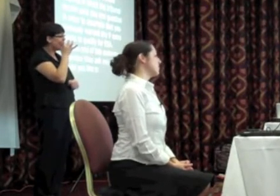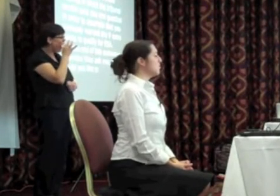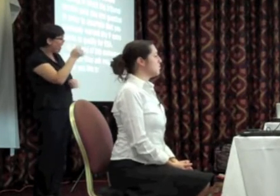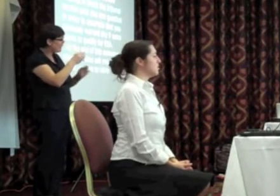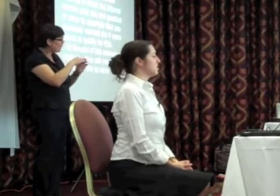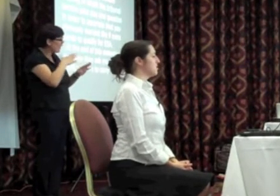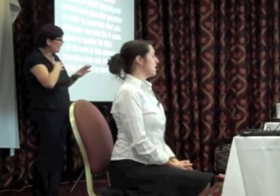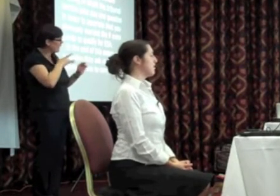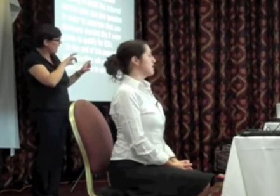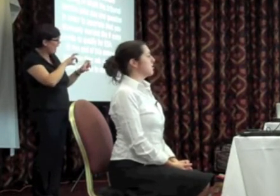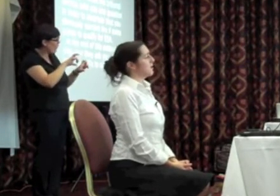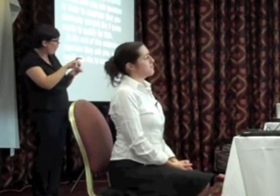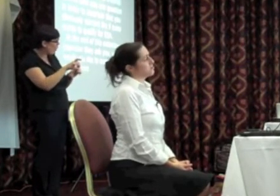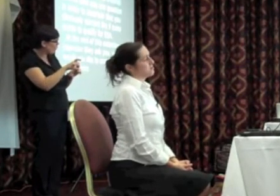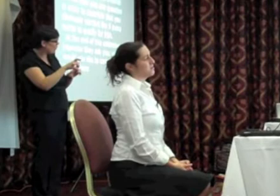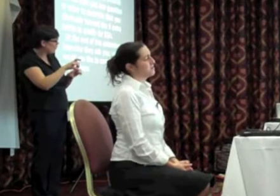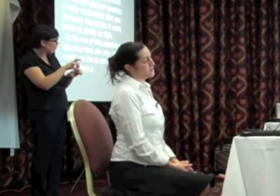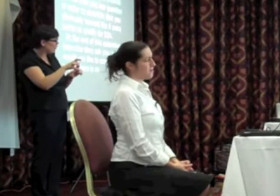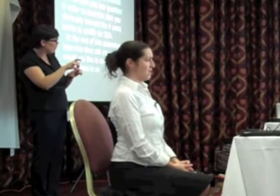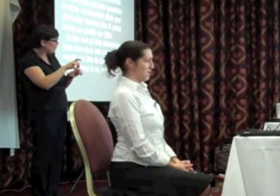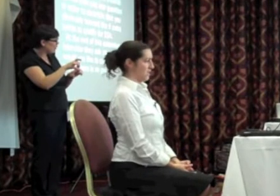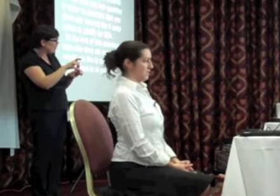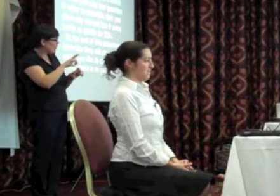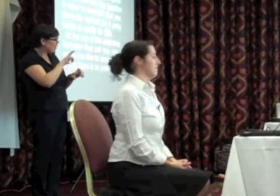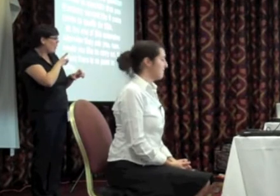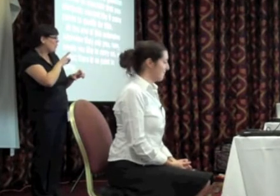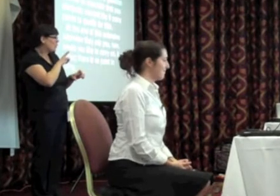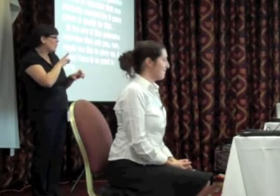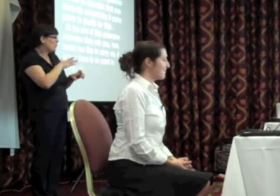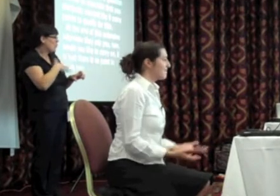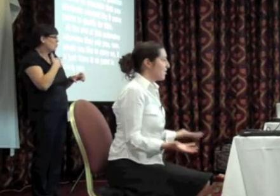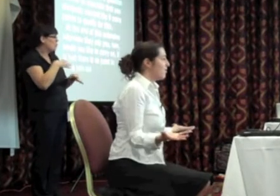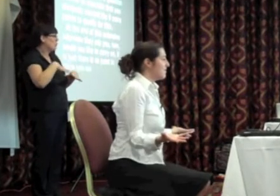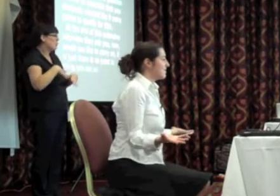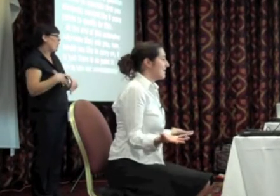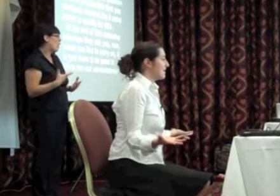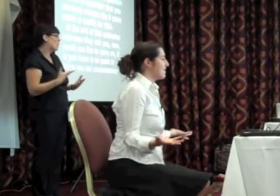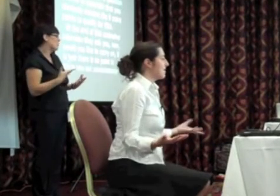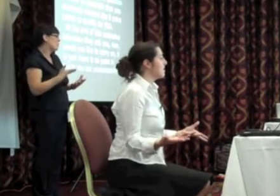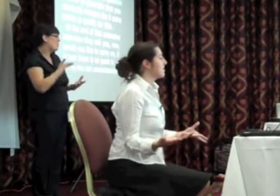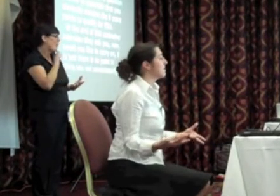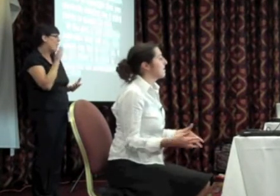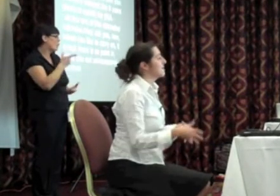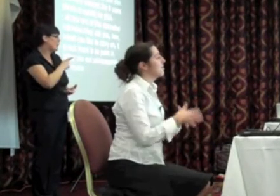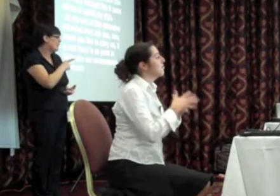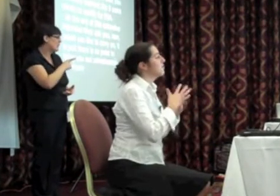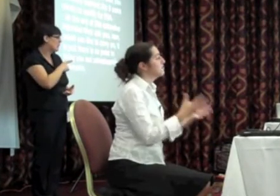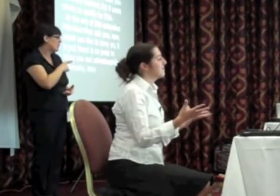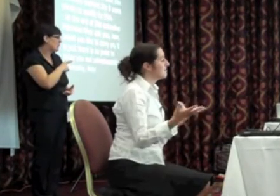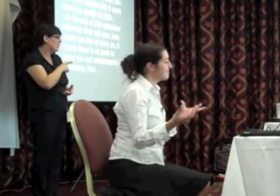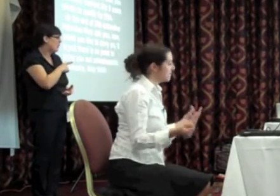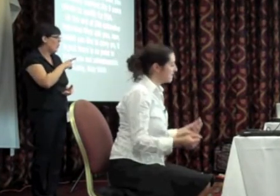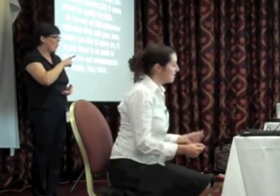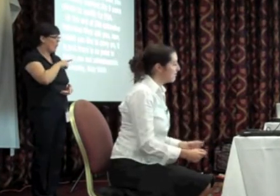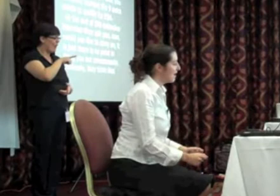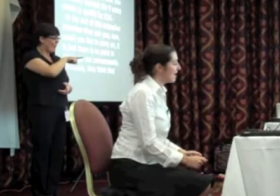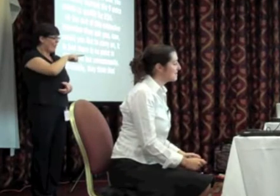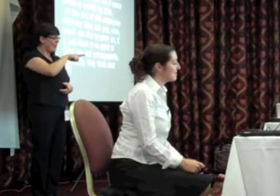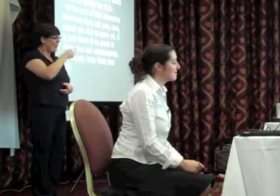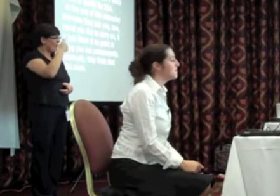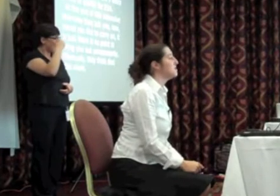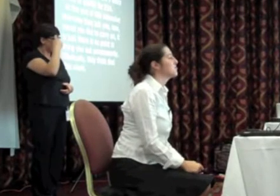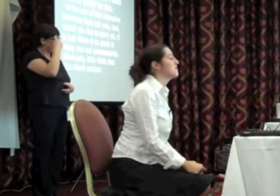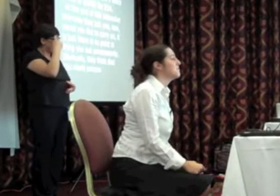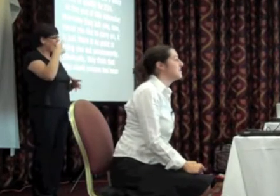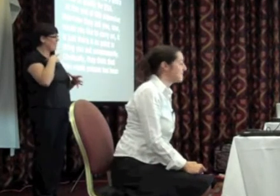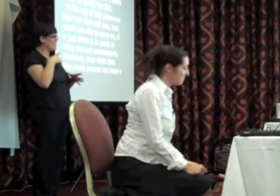that there's no point in tiring you out unnecessarily. Obviously, they think that this whole process has been a